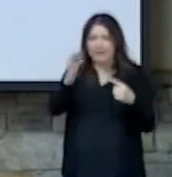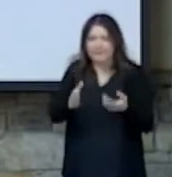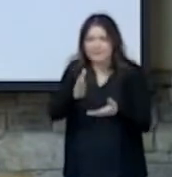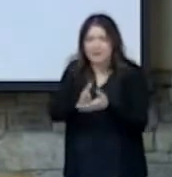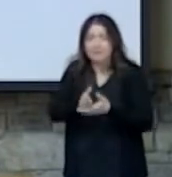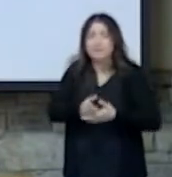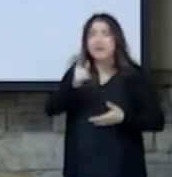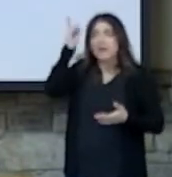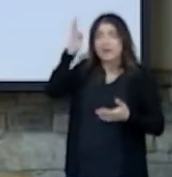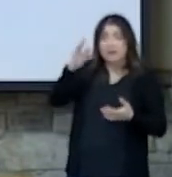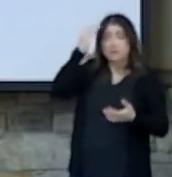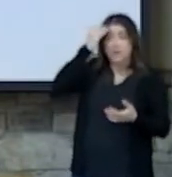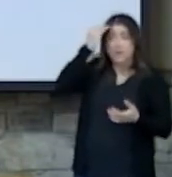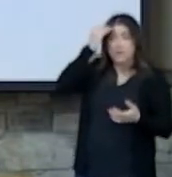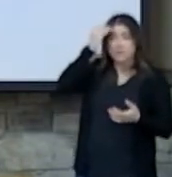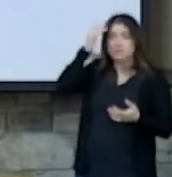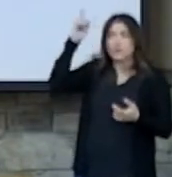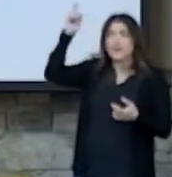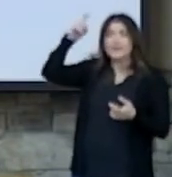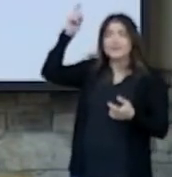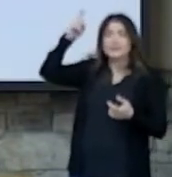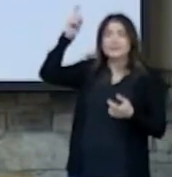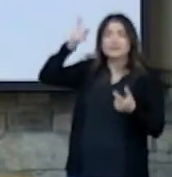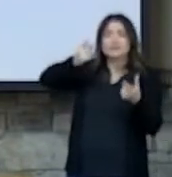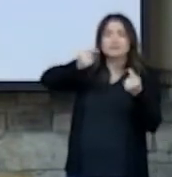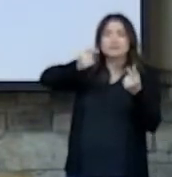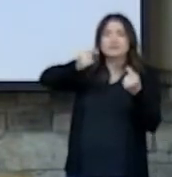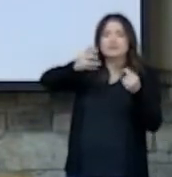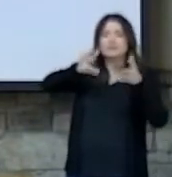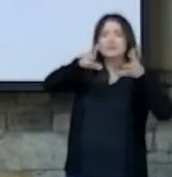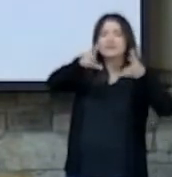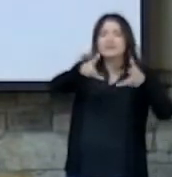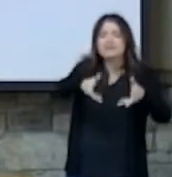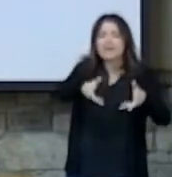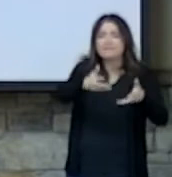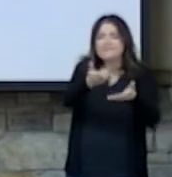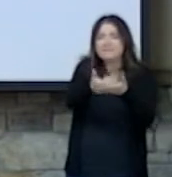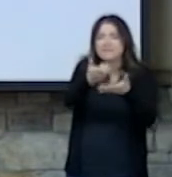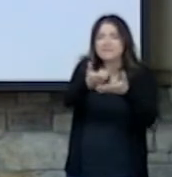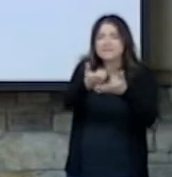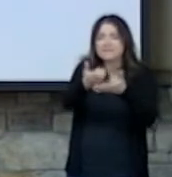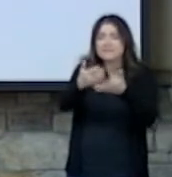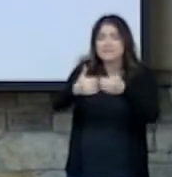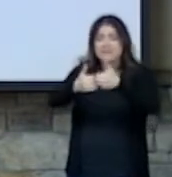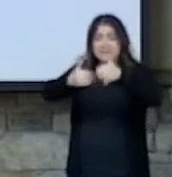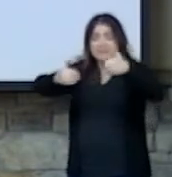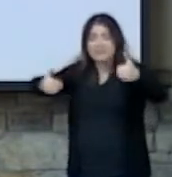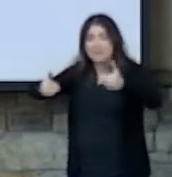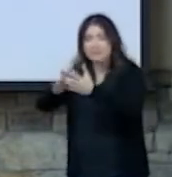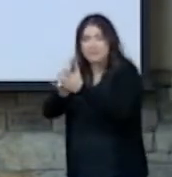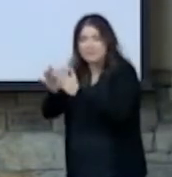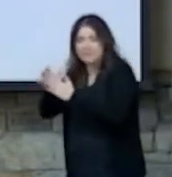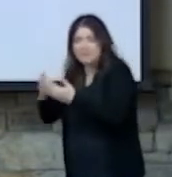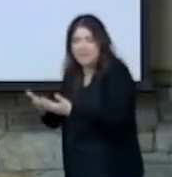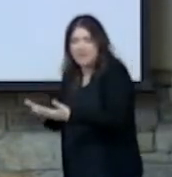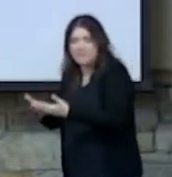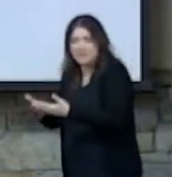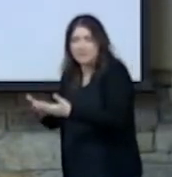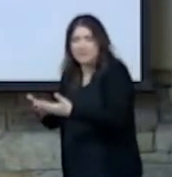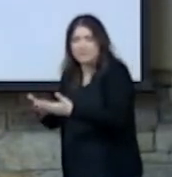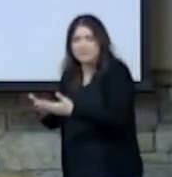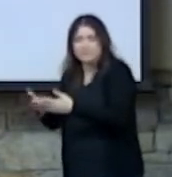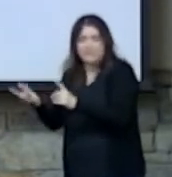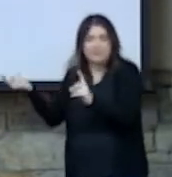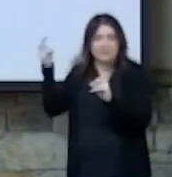His wisdom, He left evidence outside of Scripture that should cause us to ultimately come here to